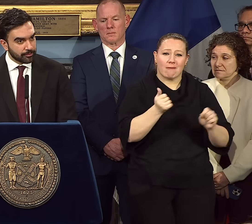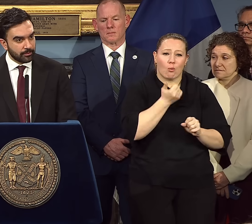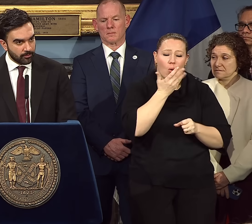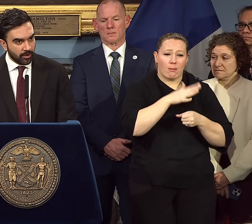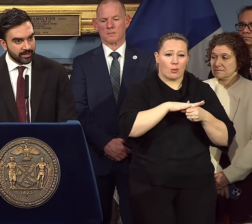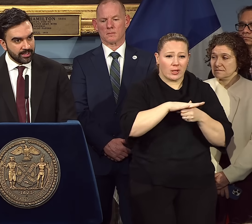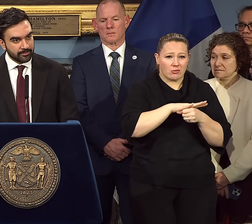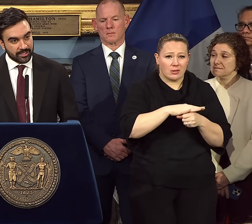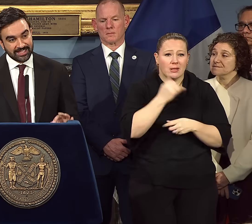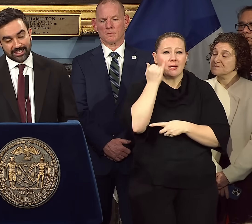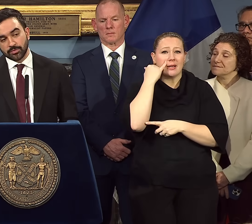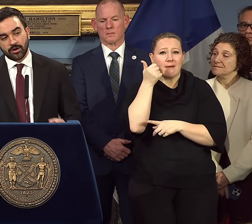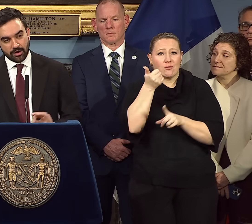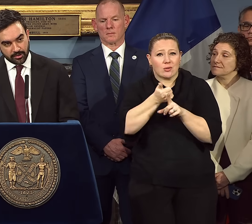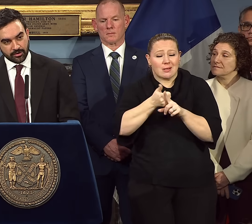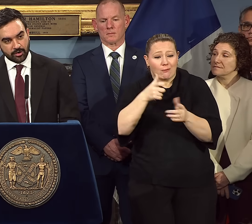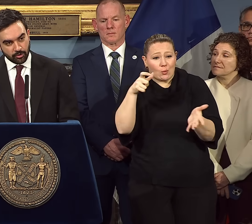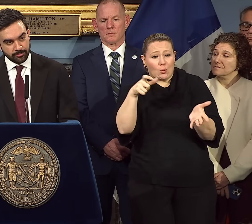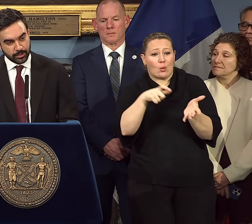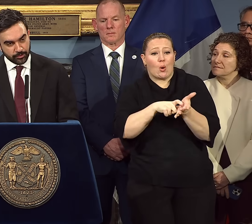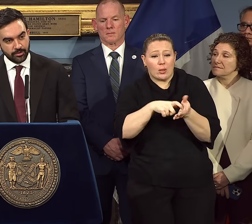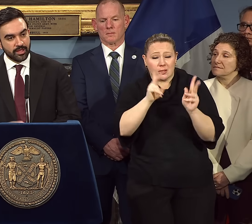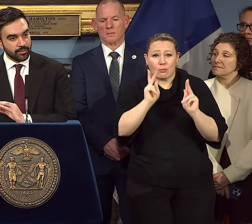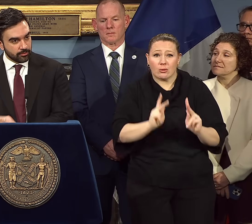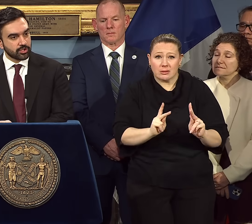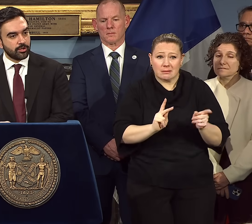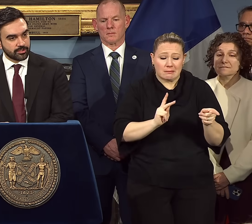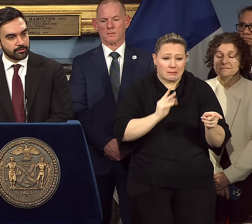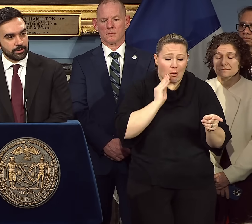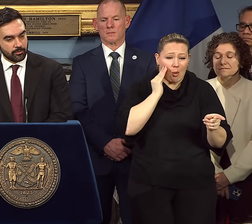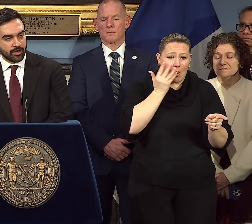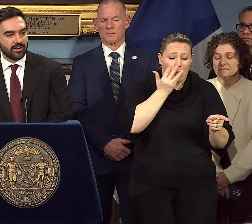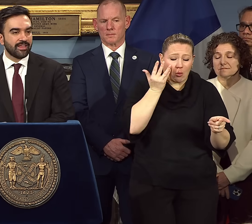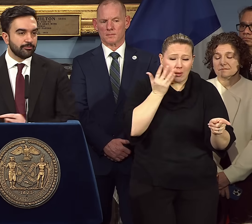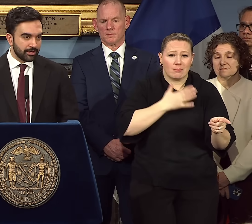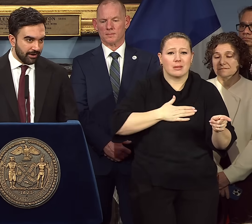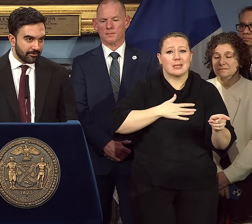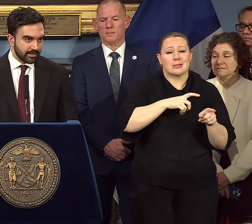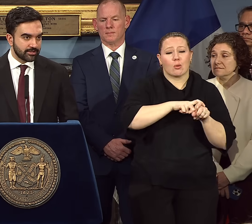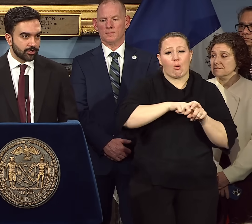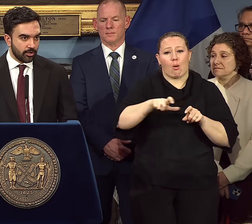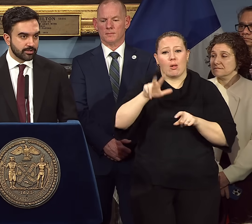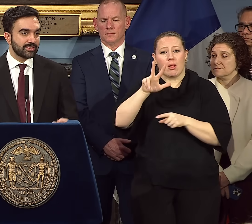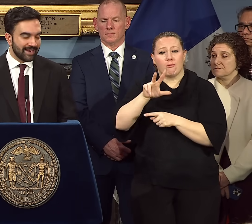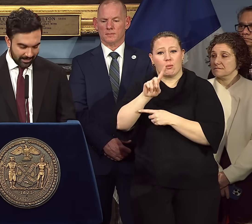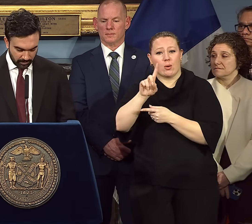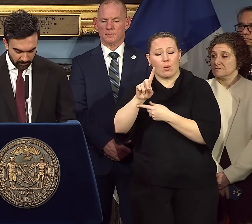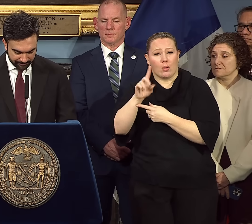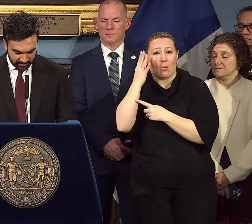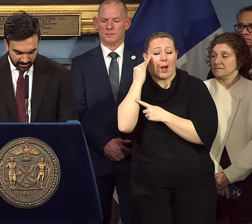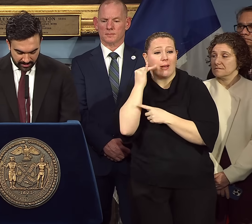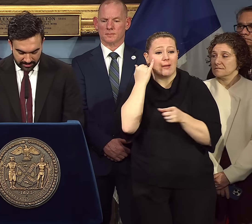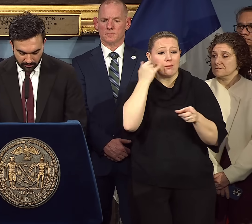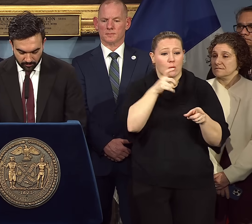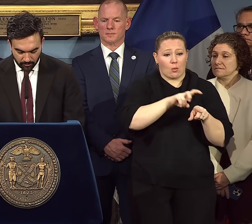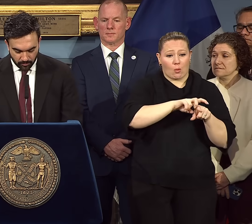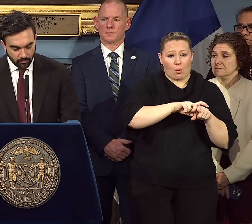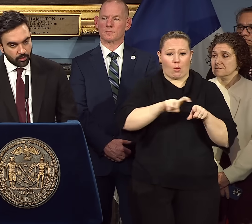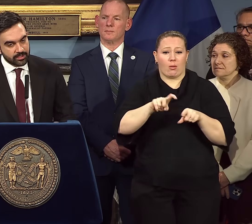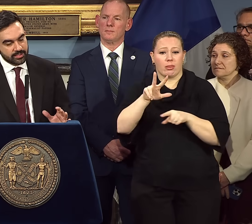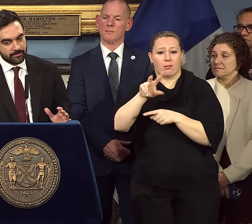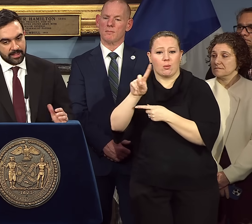to call 311, because as we are under a code blue, those calls to 311 are then rerouted to calls to 911.